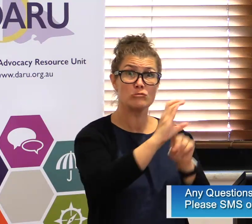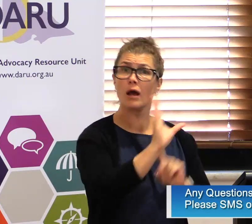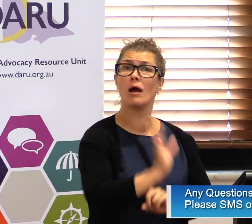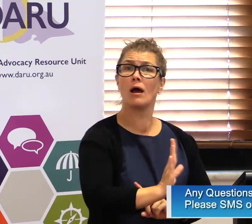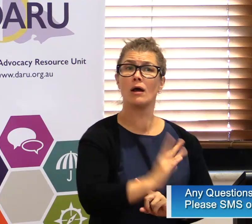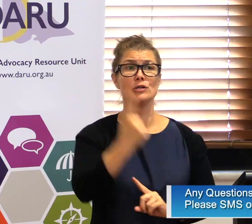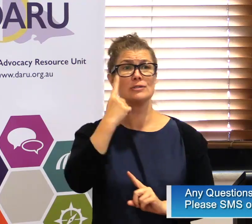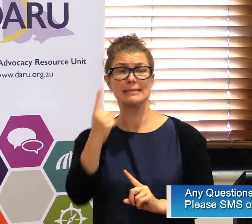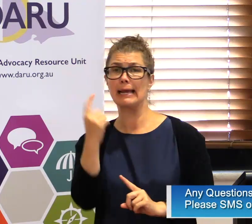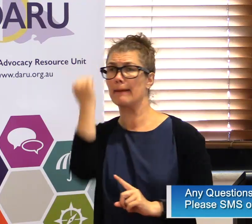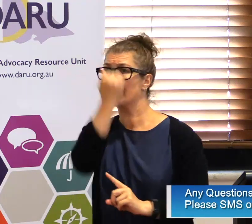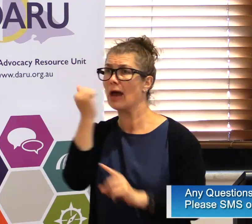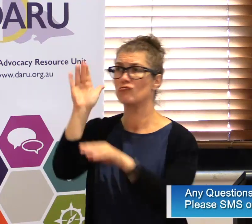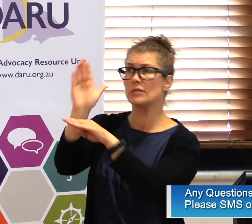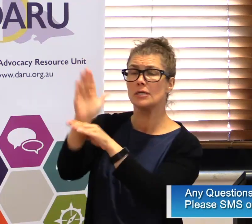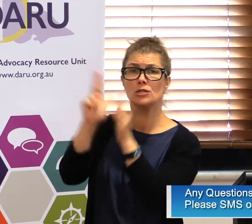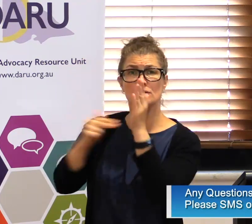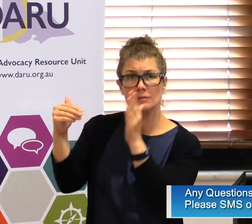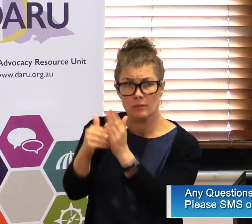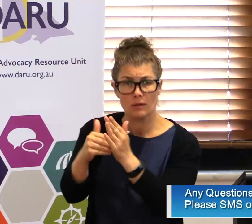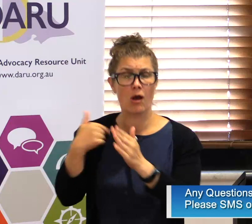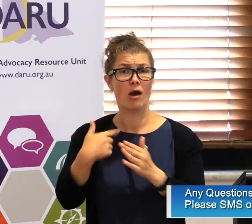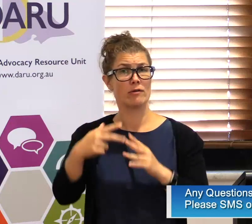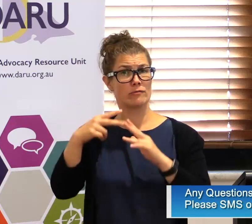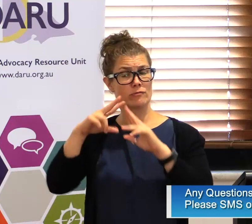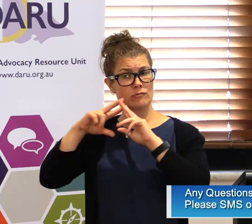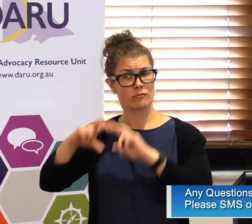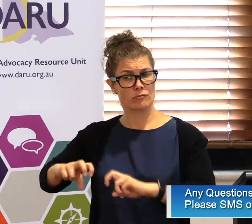it in Maori culture. I've read things about